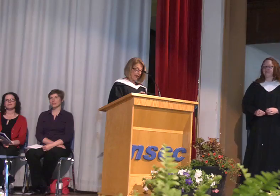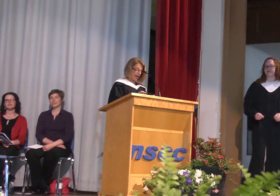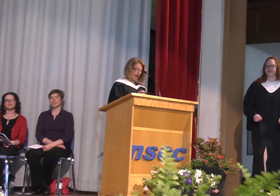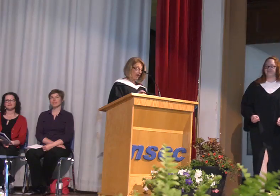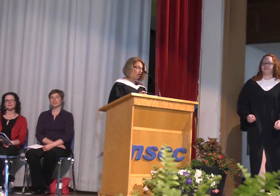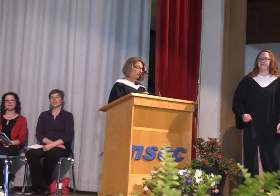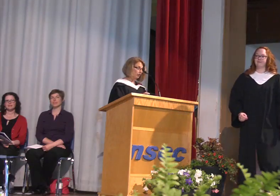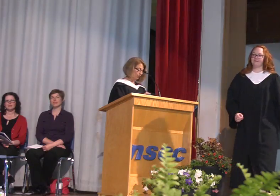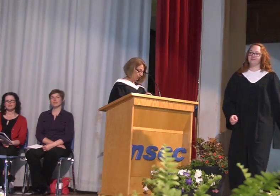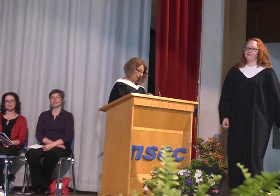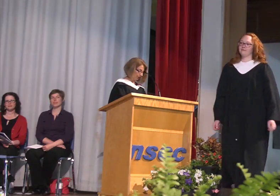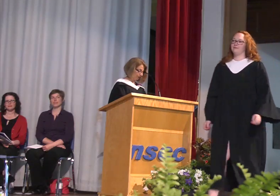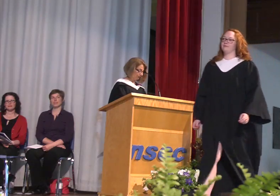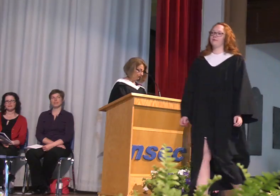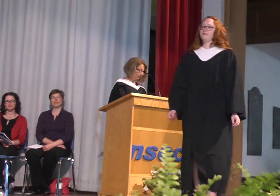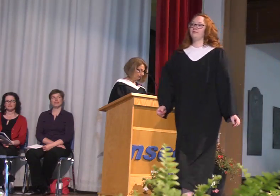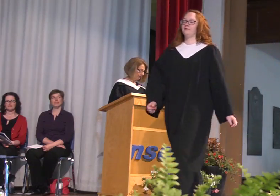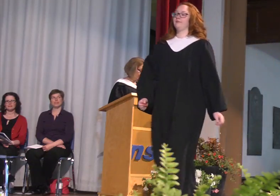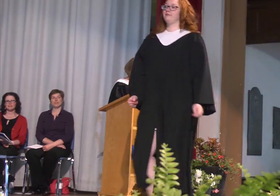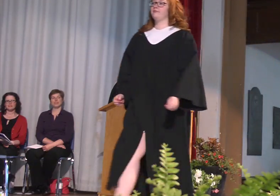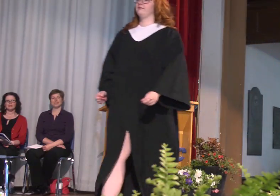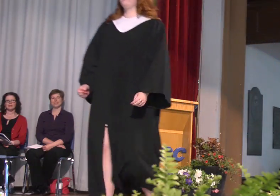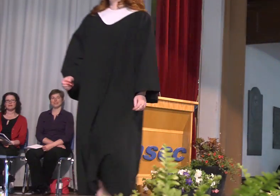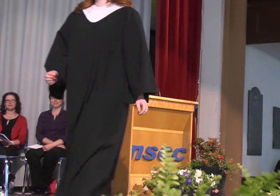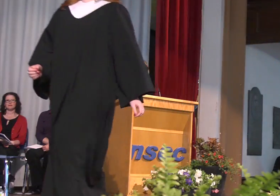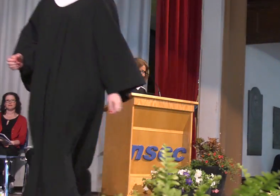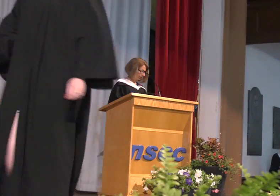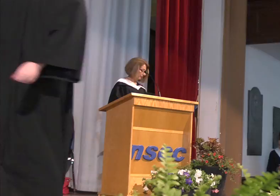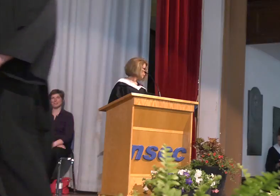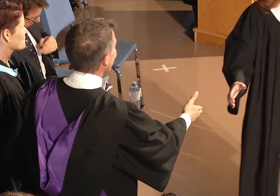Shannon Kay Honors.